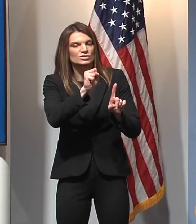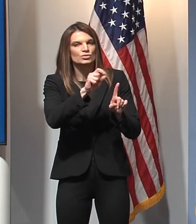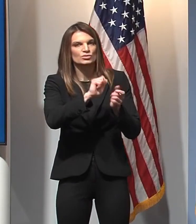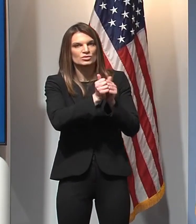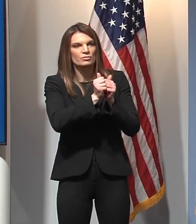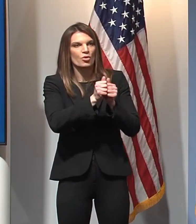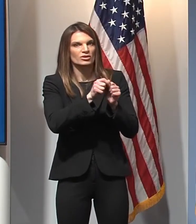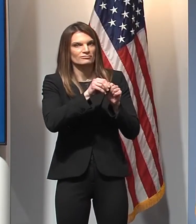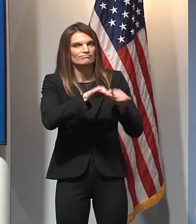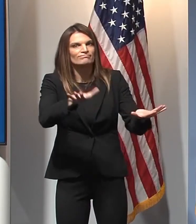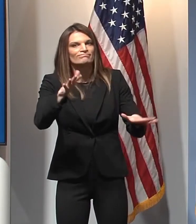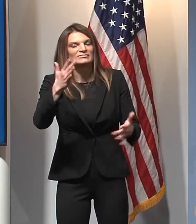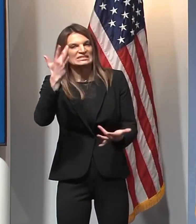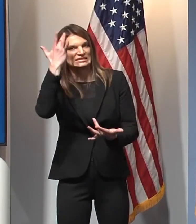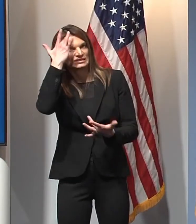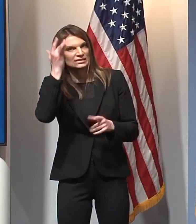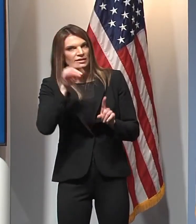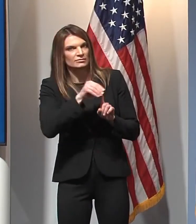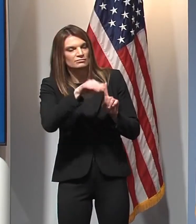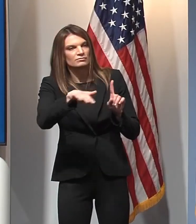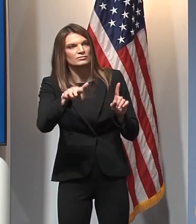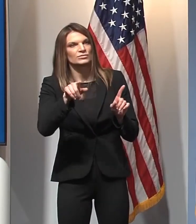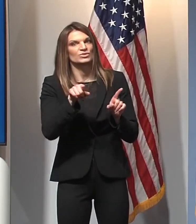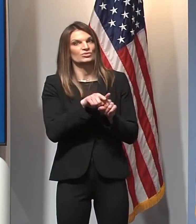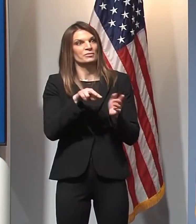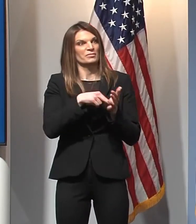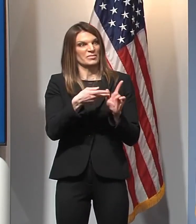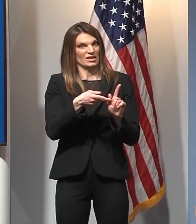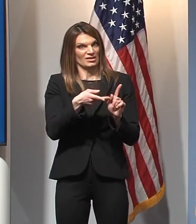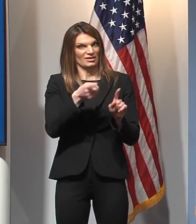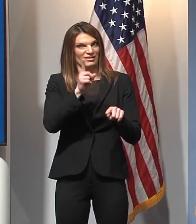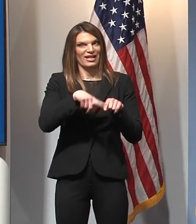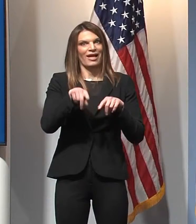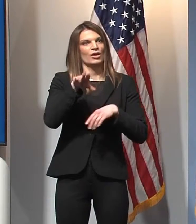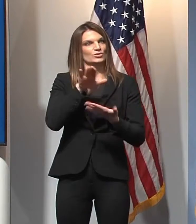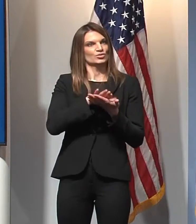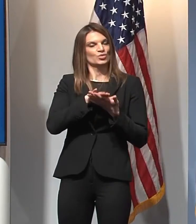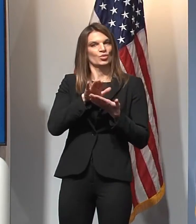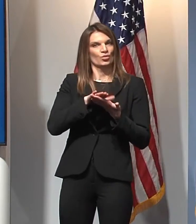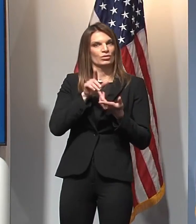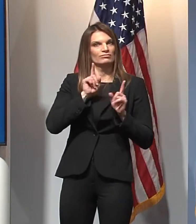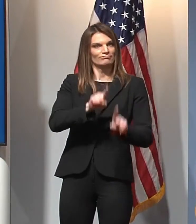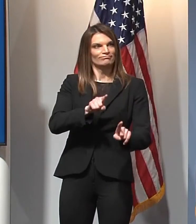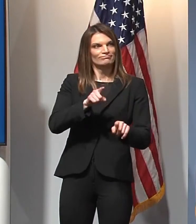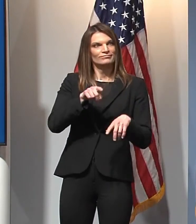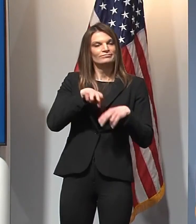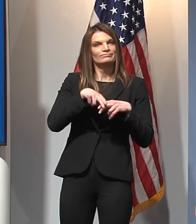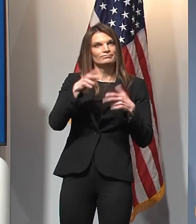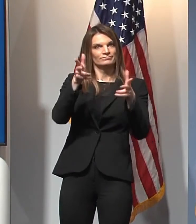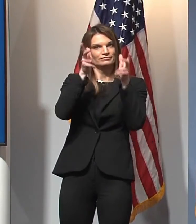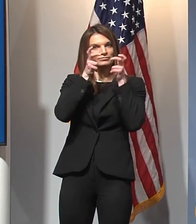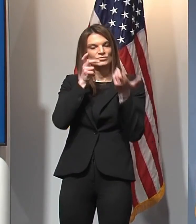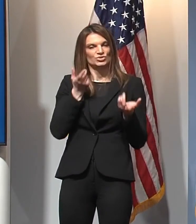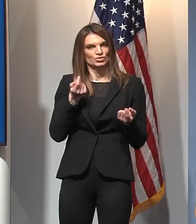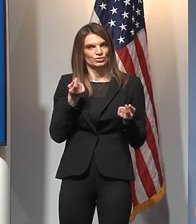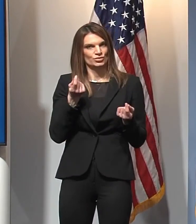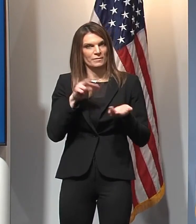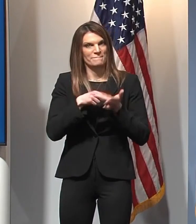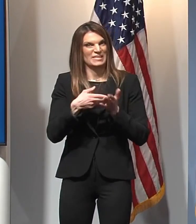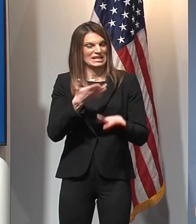costing kids seat time for classroom time, I suppose. Is there any thought at this point of